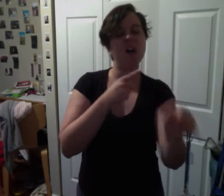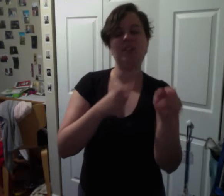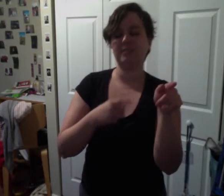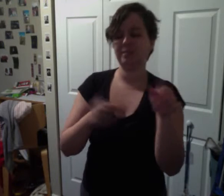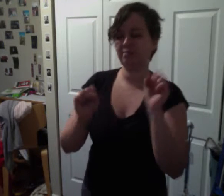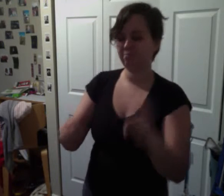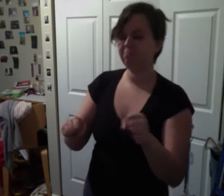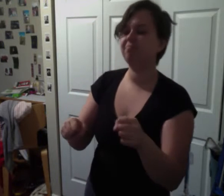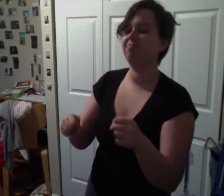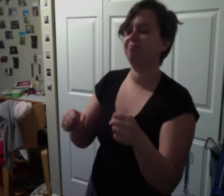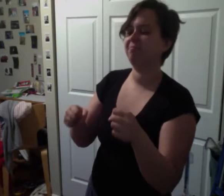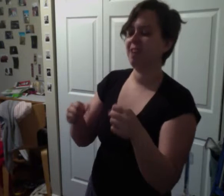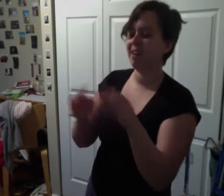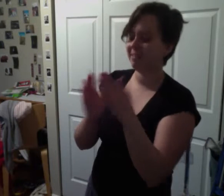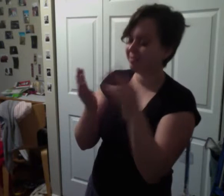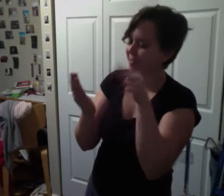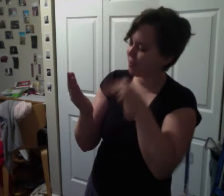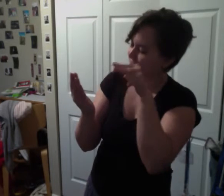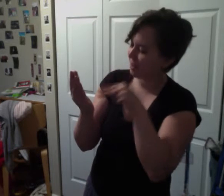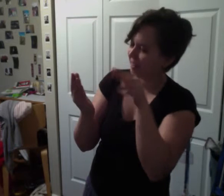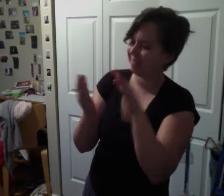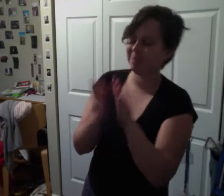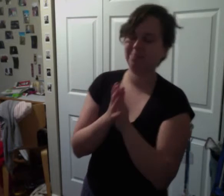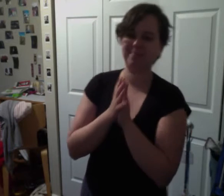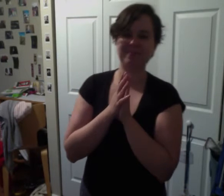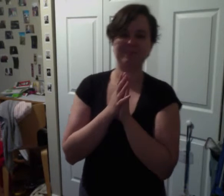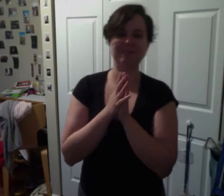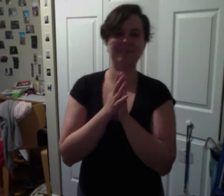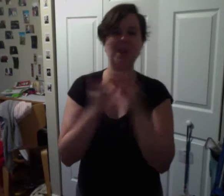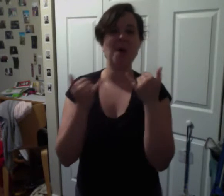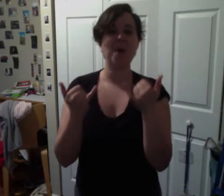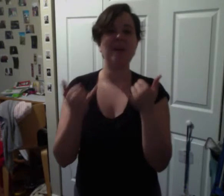Sarah Littman and her son Josh, who is now an honors student in college.